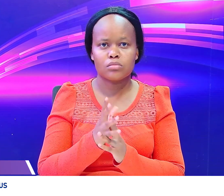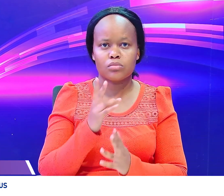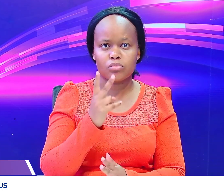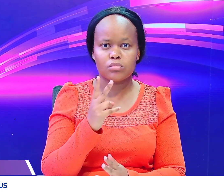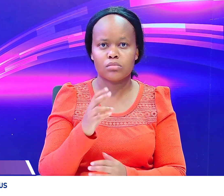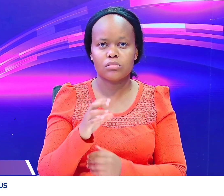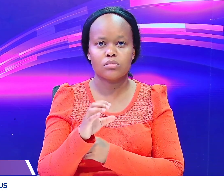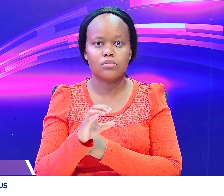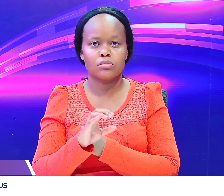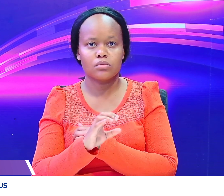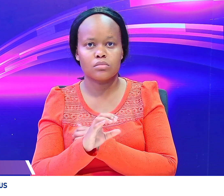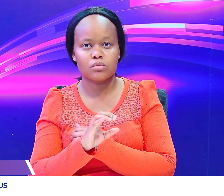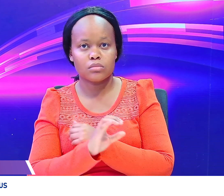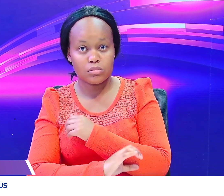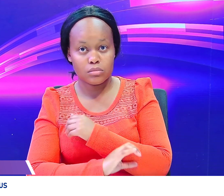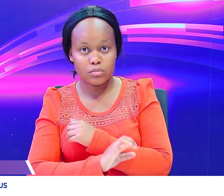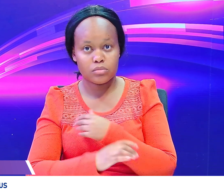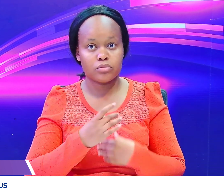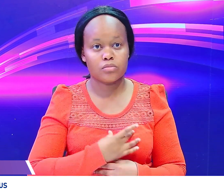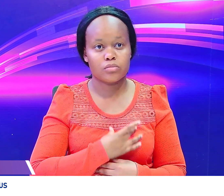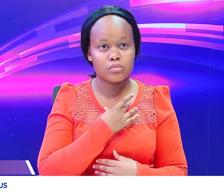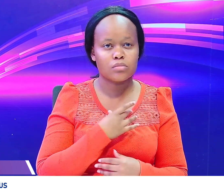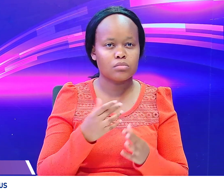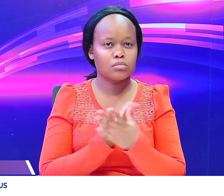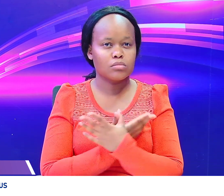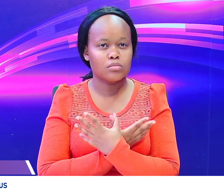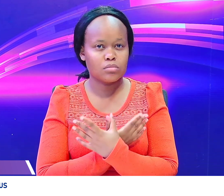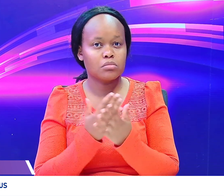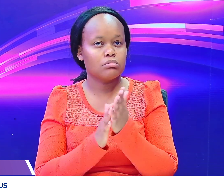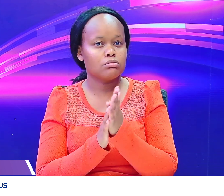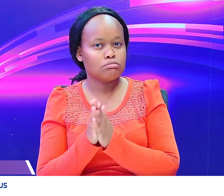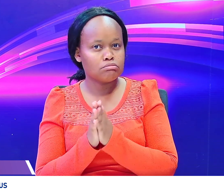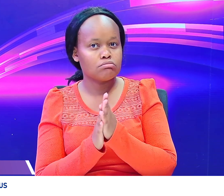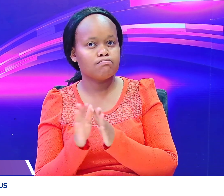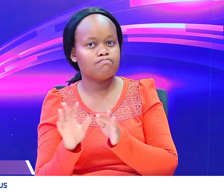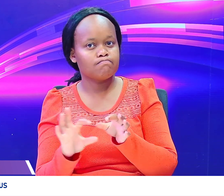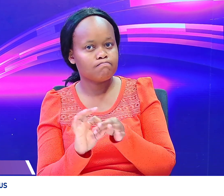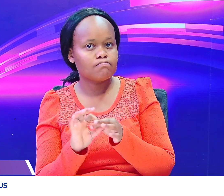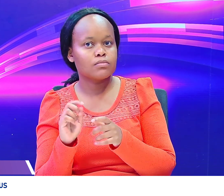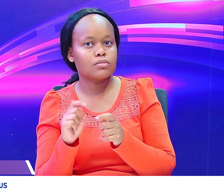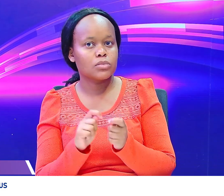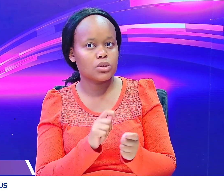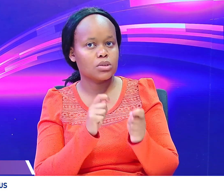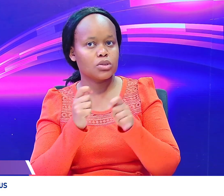2-day official visit focused on strengthening bilateral ties between the two countries.